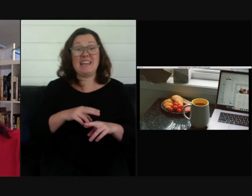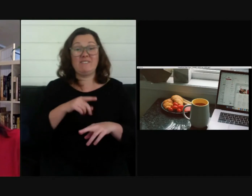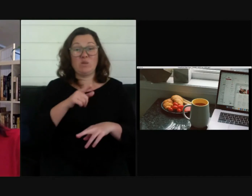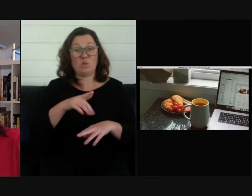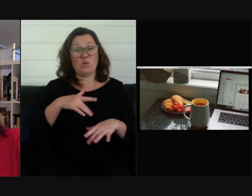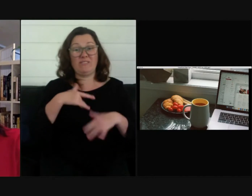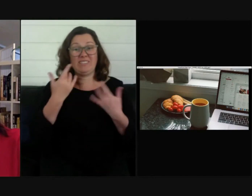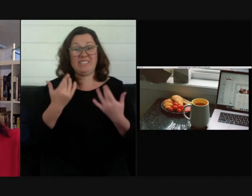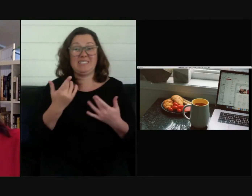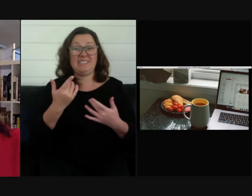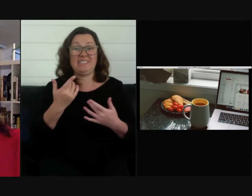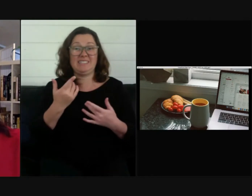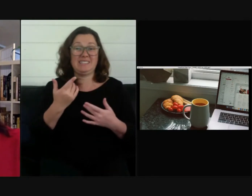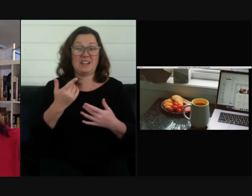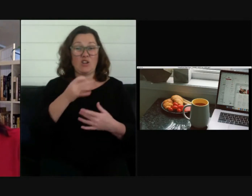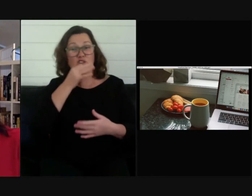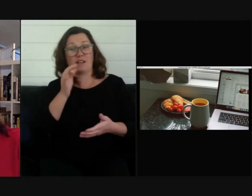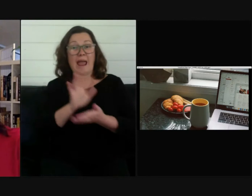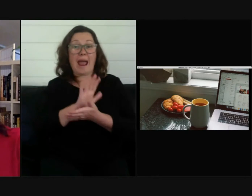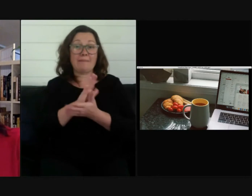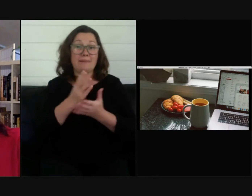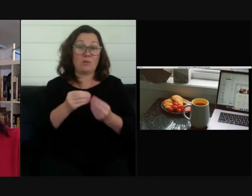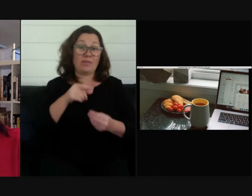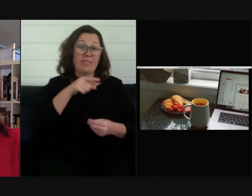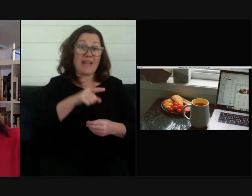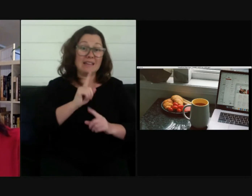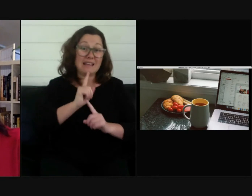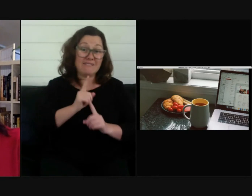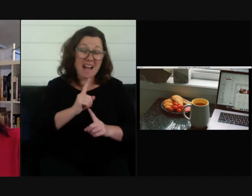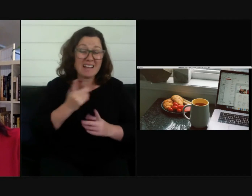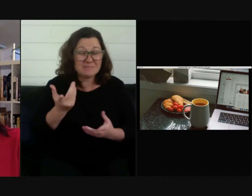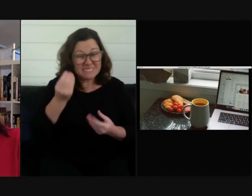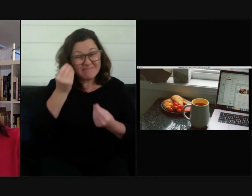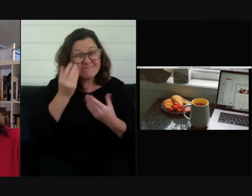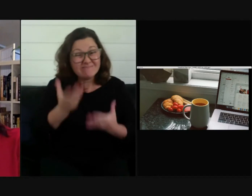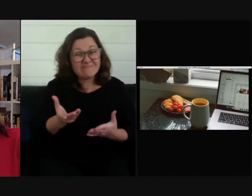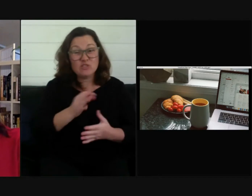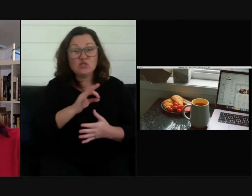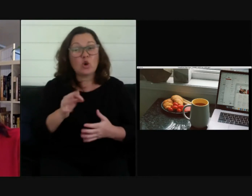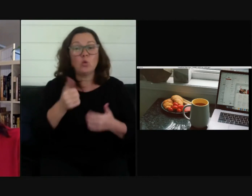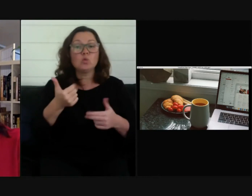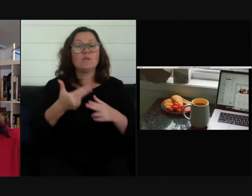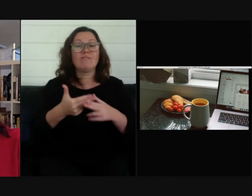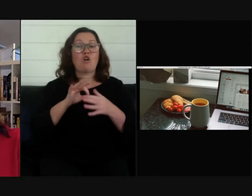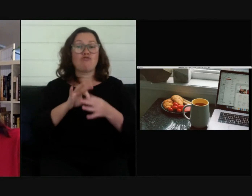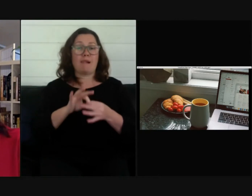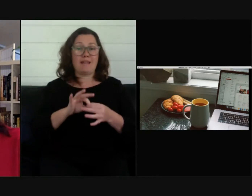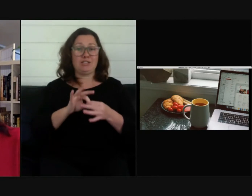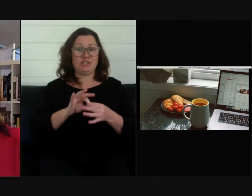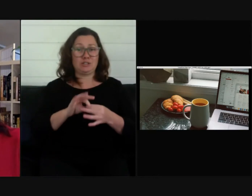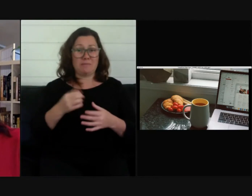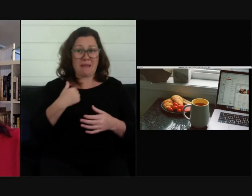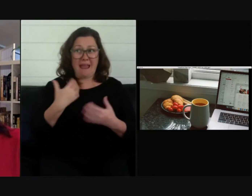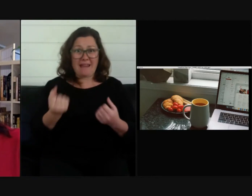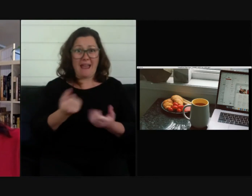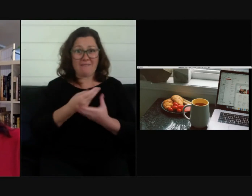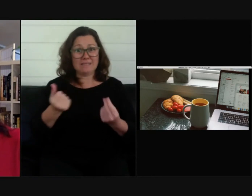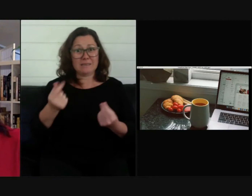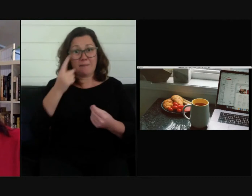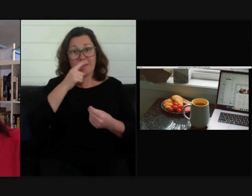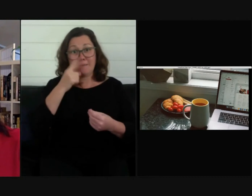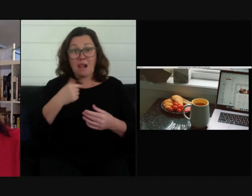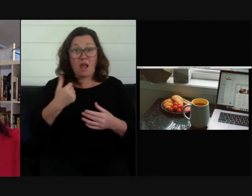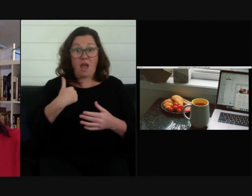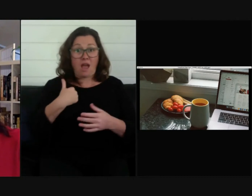a large number of phone calls and emails in the last couple of weeks from people that I haven't heard from for years who are now suddenly coming out of the woodwork